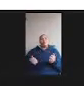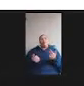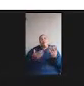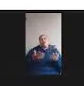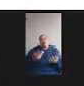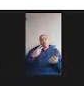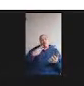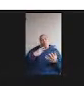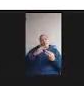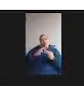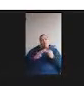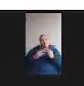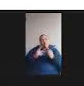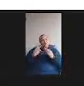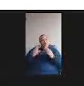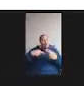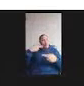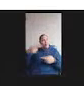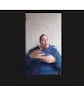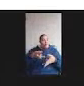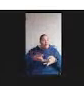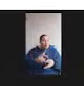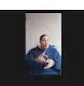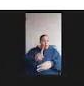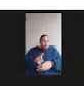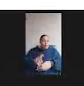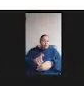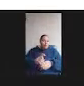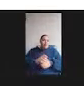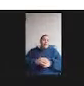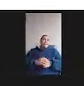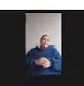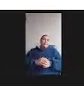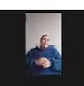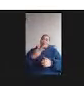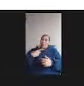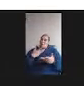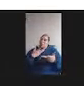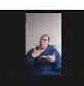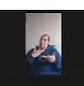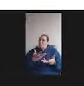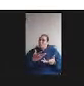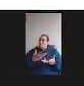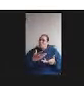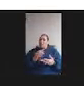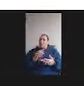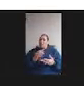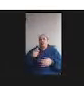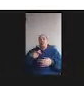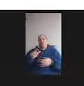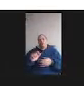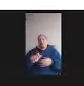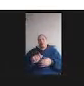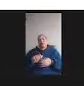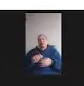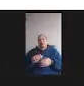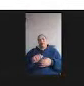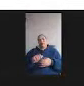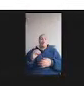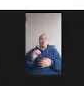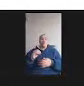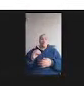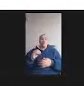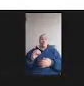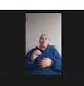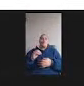for rollovers in that regard. Yes, were there such instances? Yes, Chair, through you, Chair. So if, apologies if I give a